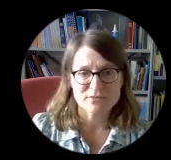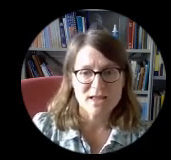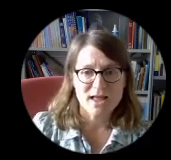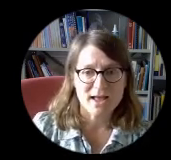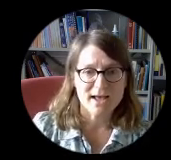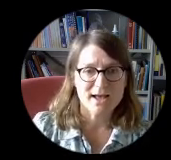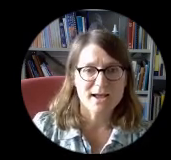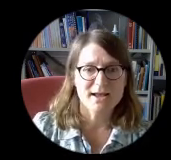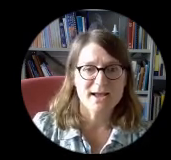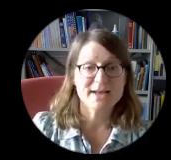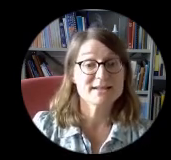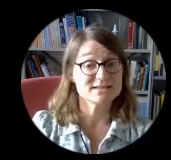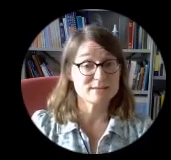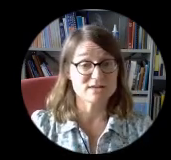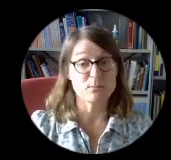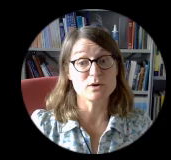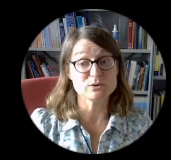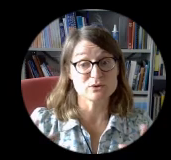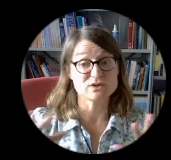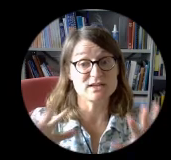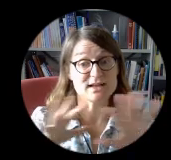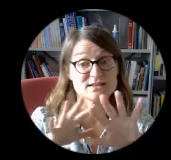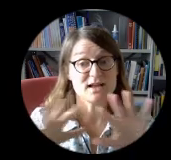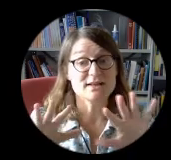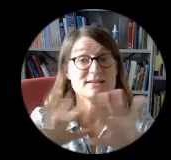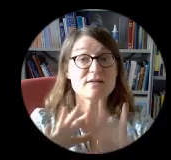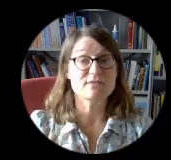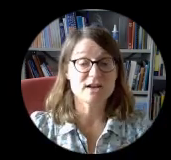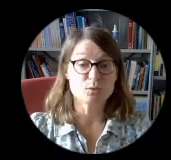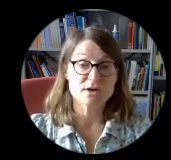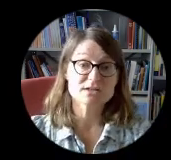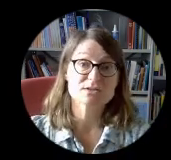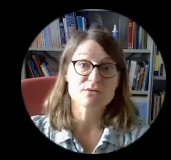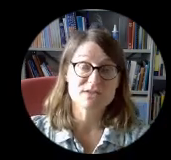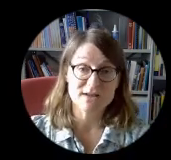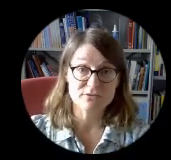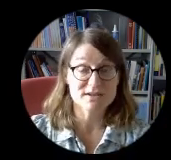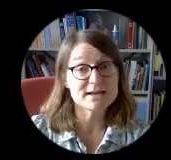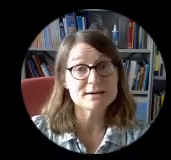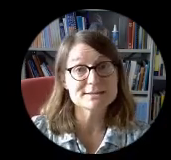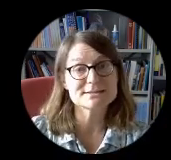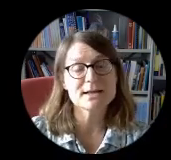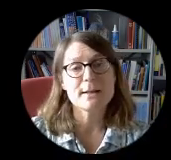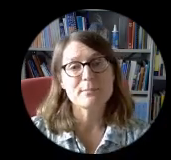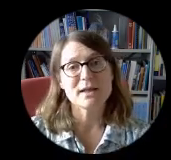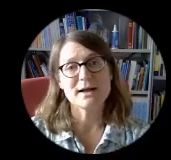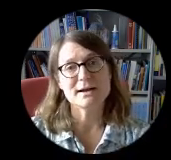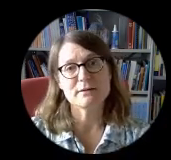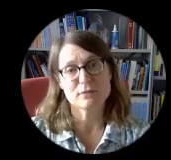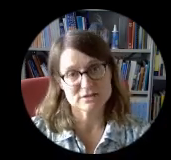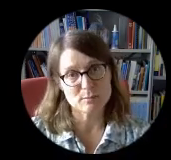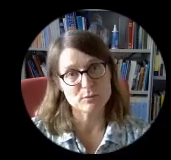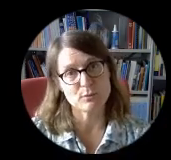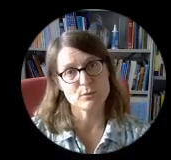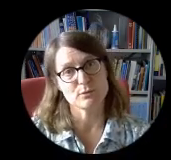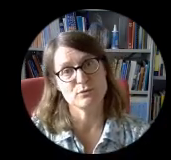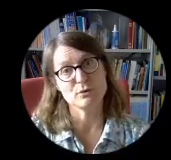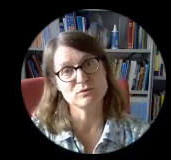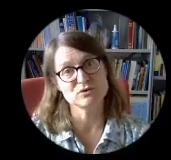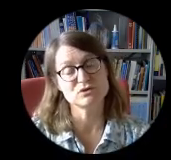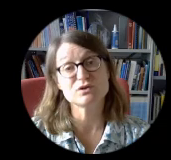Language. And at the same time, we also see that deaf networks of deaf leaders, for